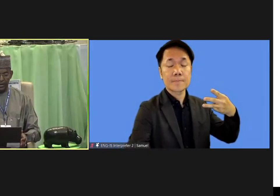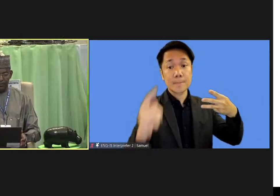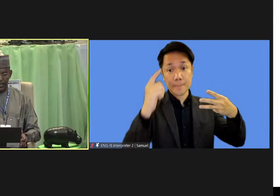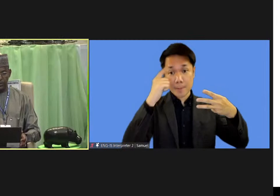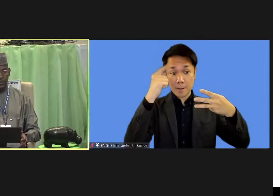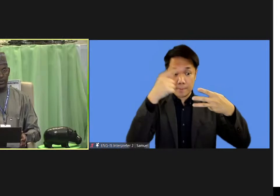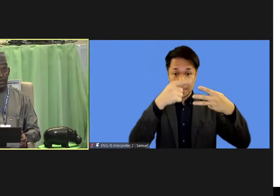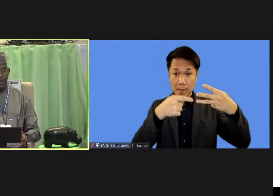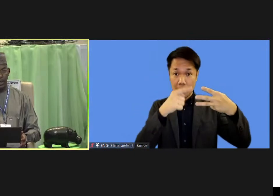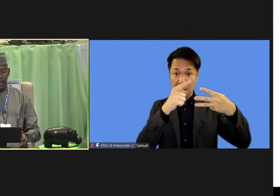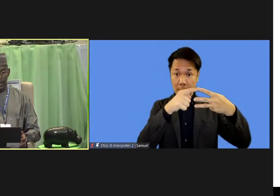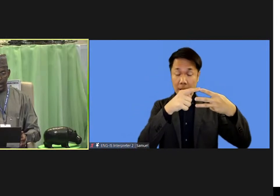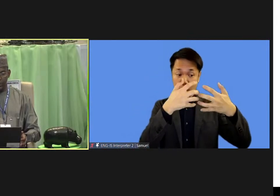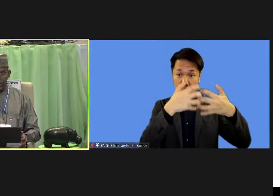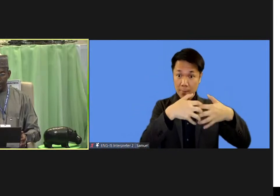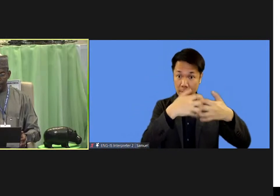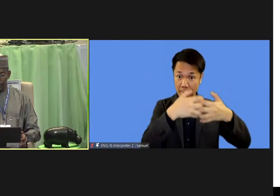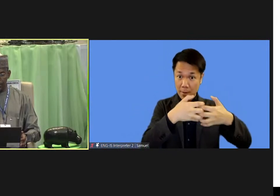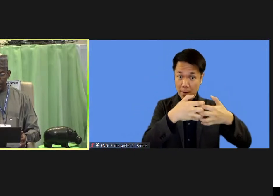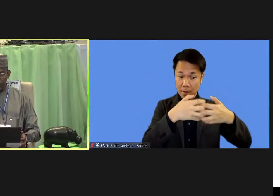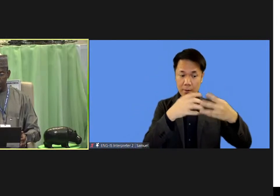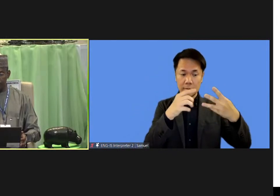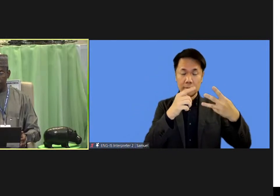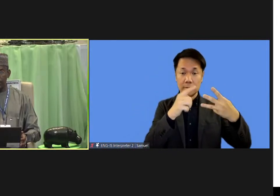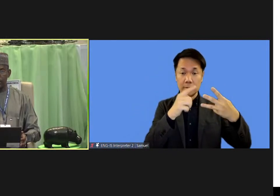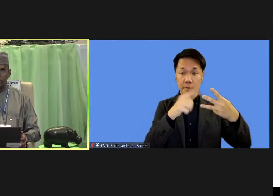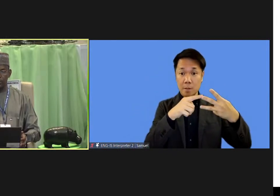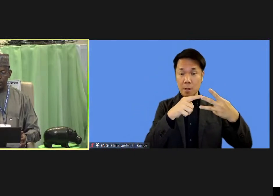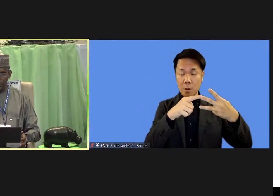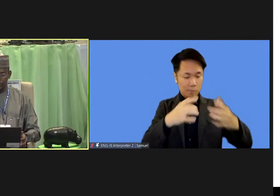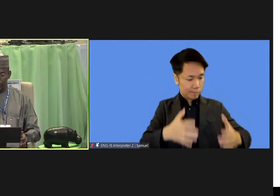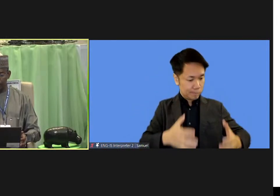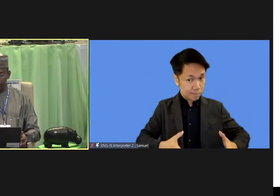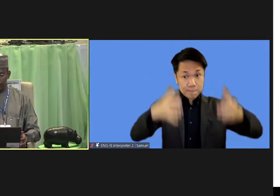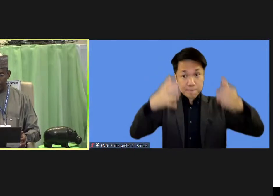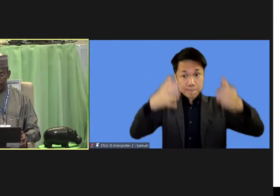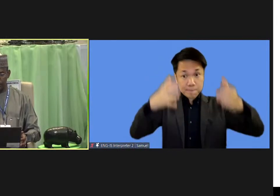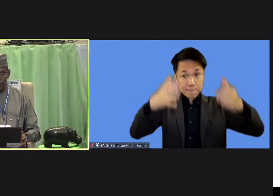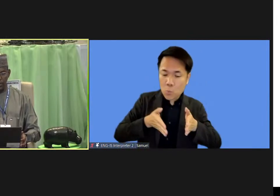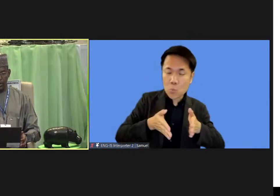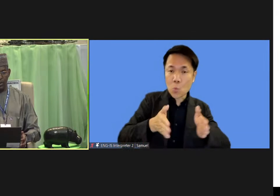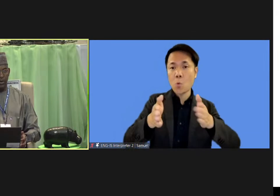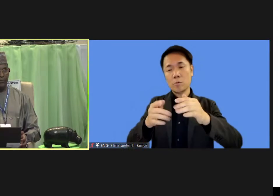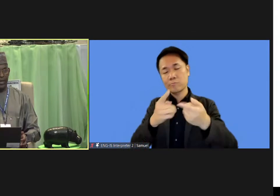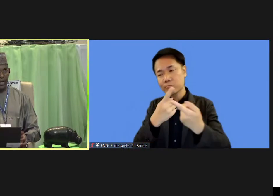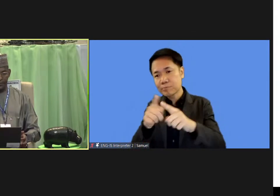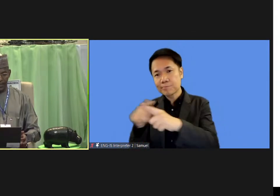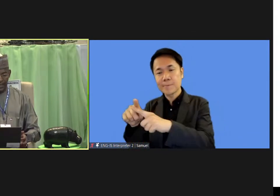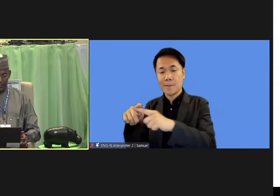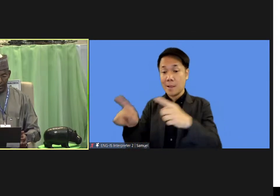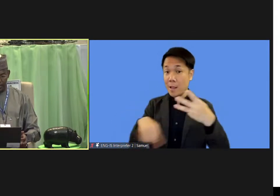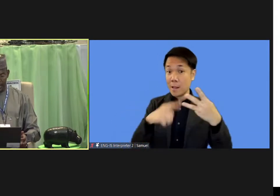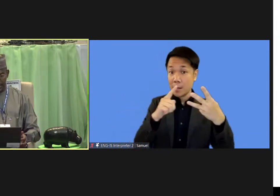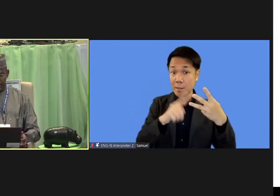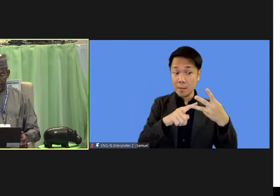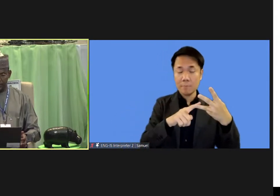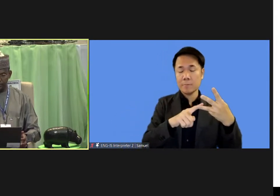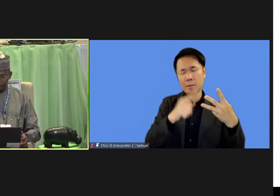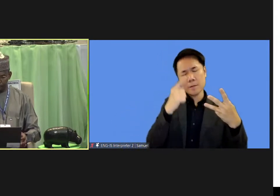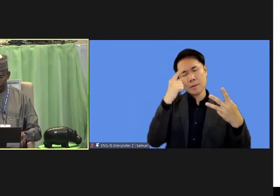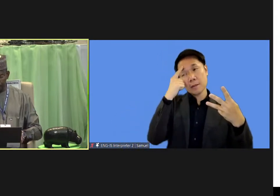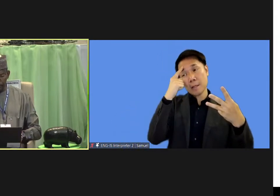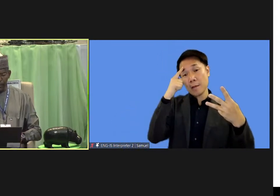innovation, and infrastructure, and how they reinforce each other for a successful implementation of African Development